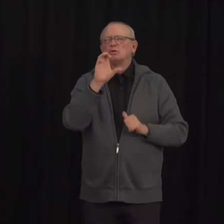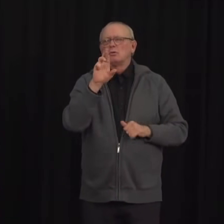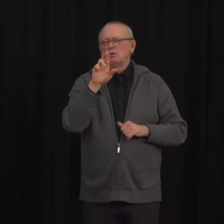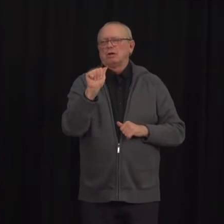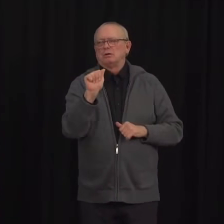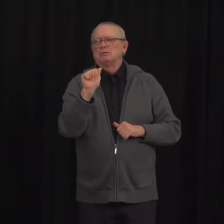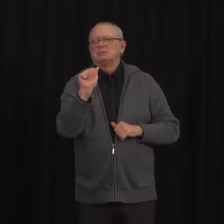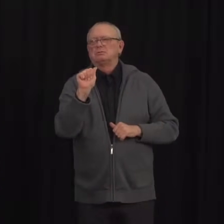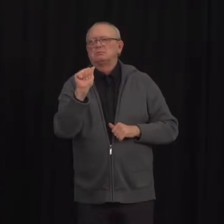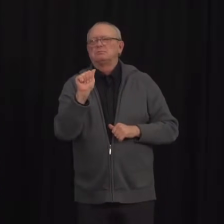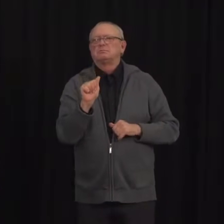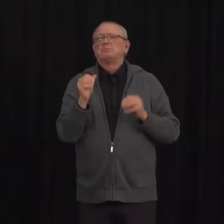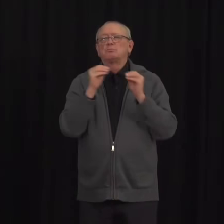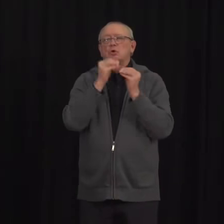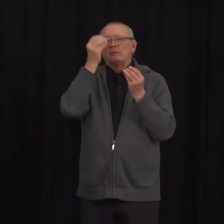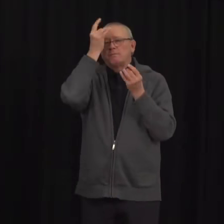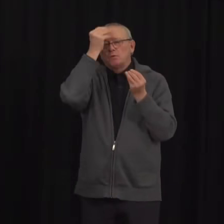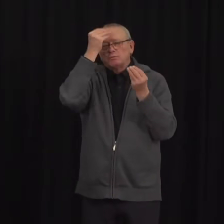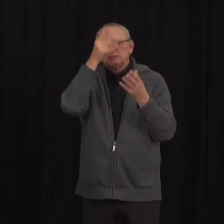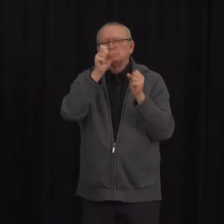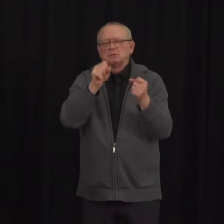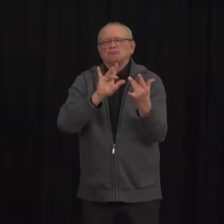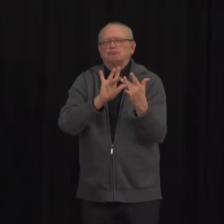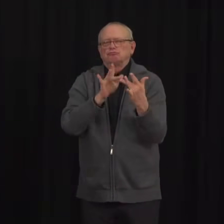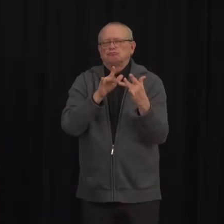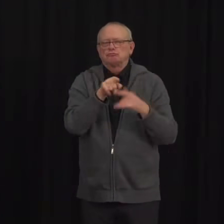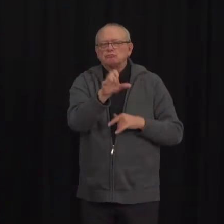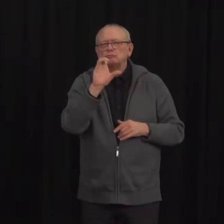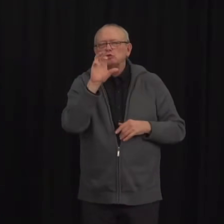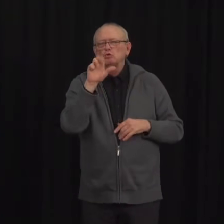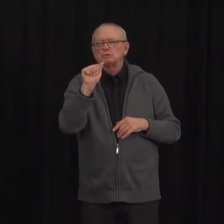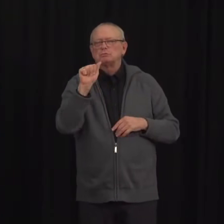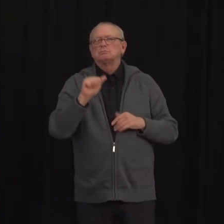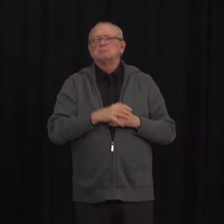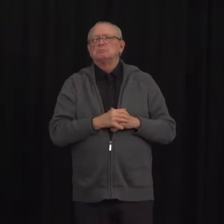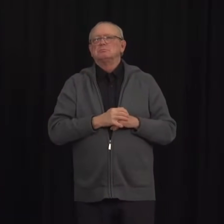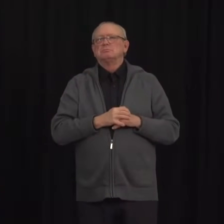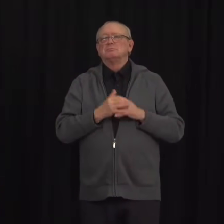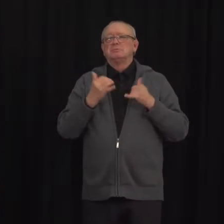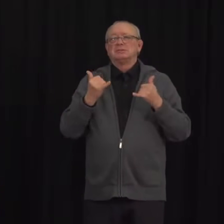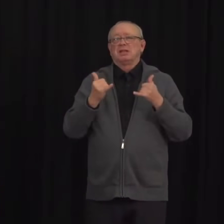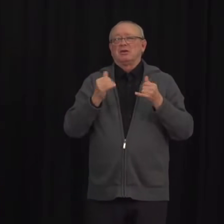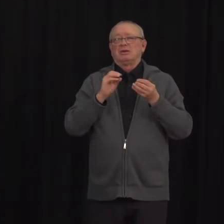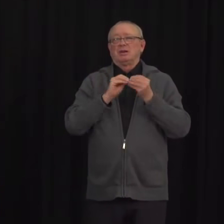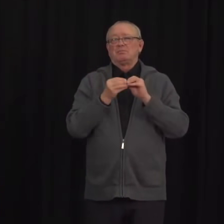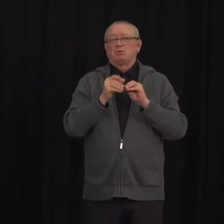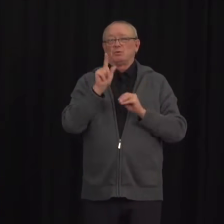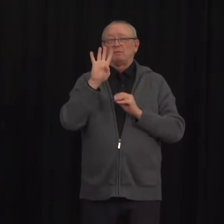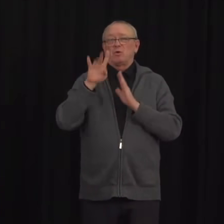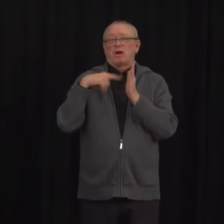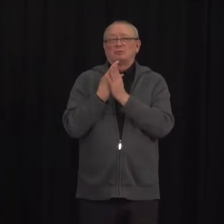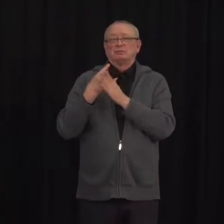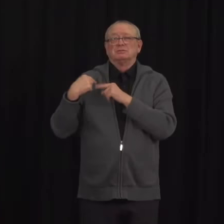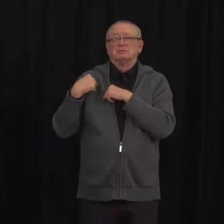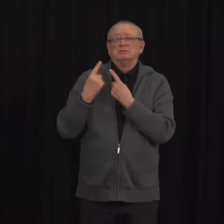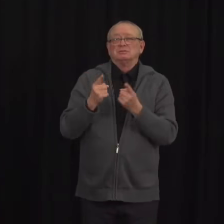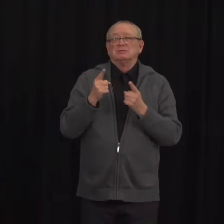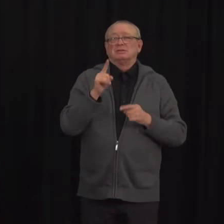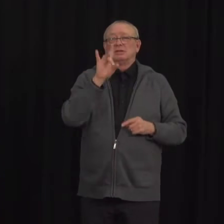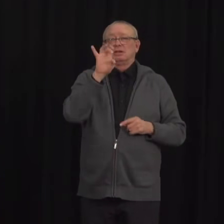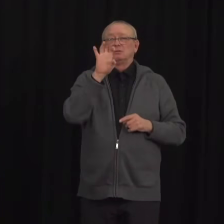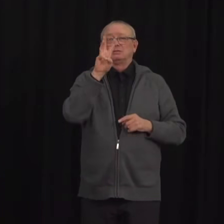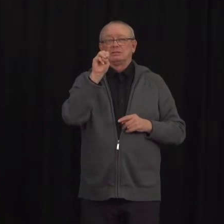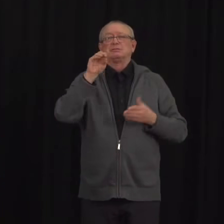website. Turning to today's numbers, over the past 24 hours, we have identified 860 new cases